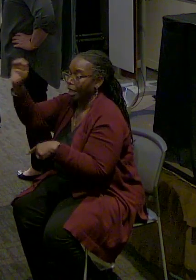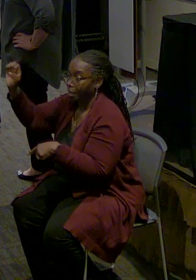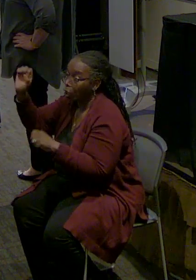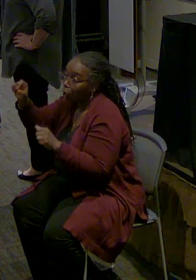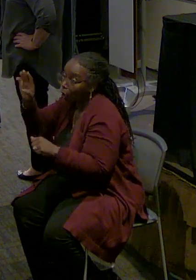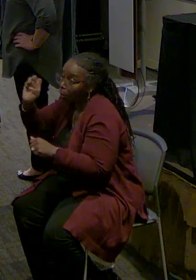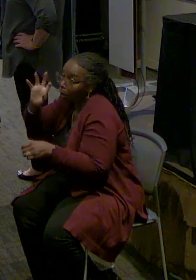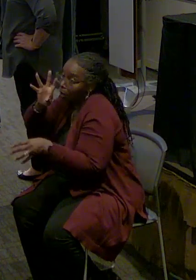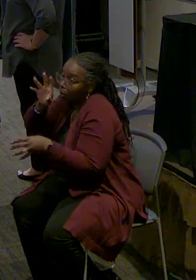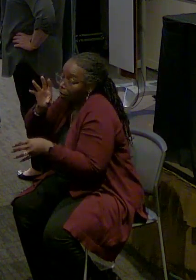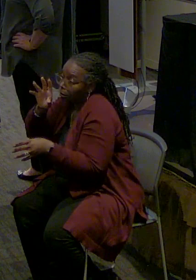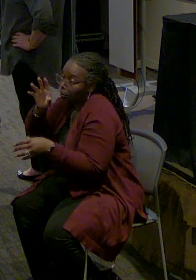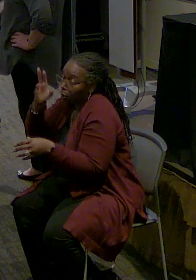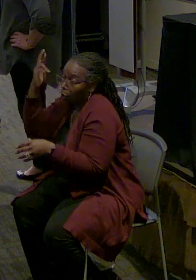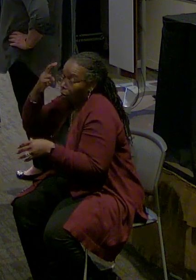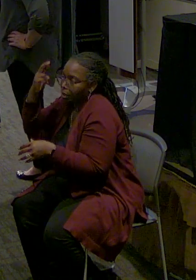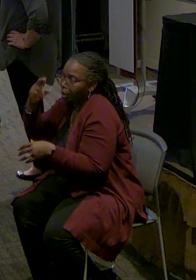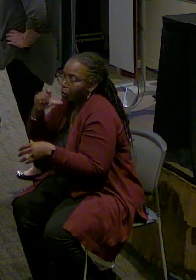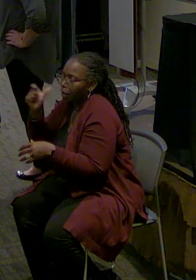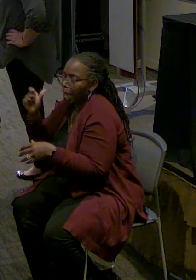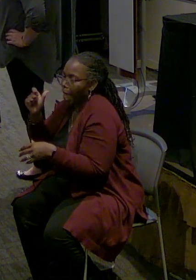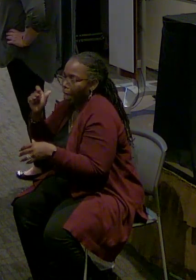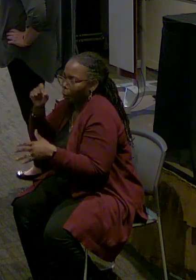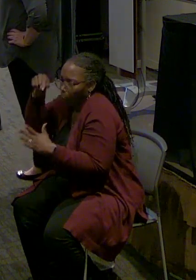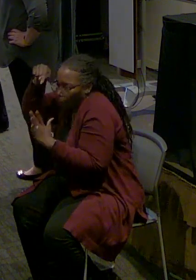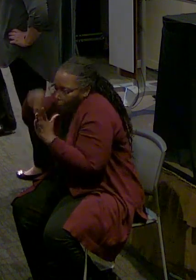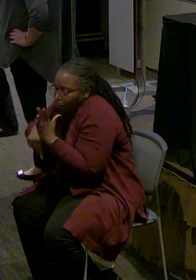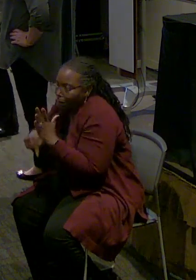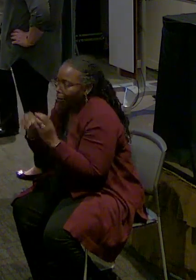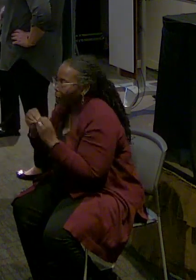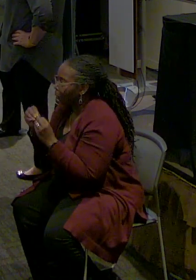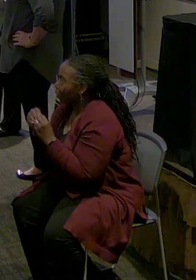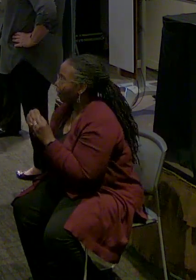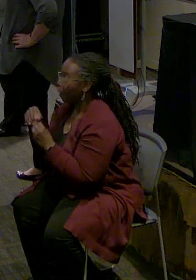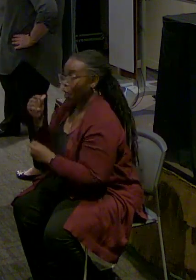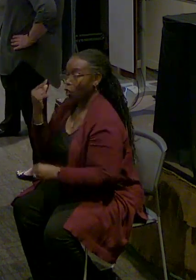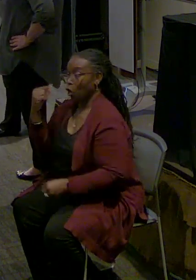could be part of it, you know, without really diving further into it.